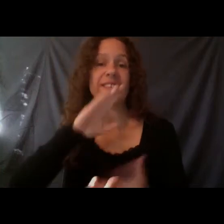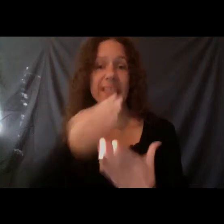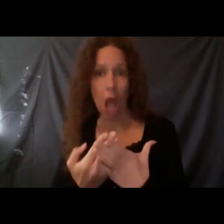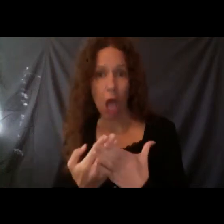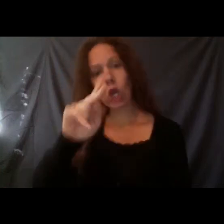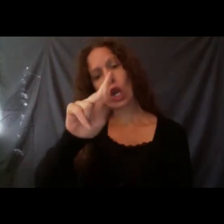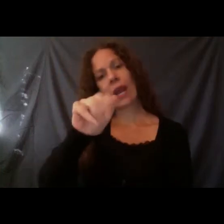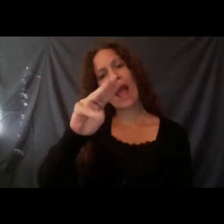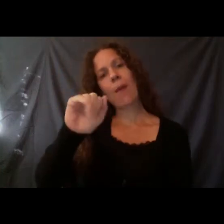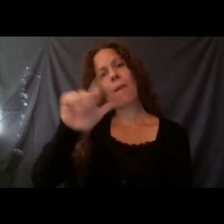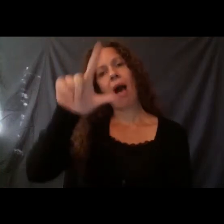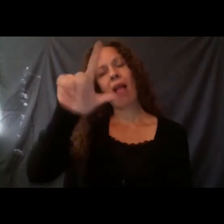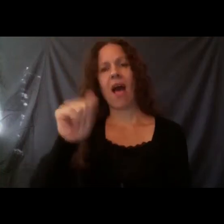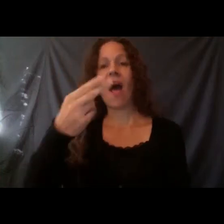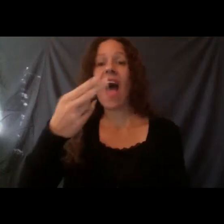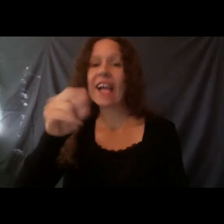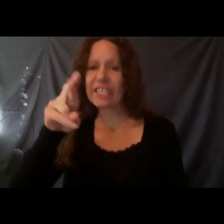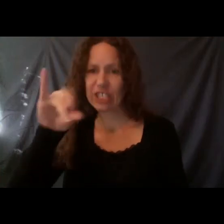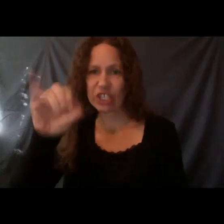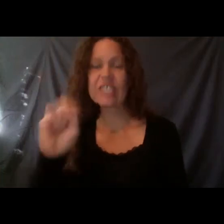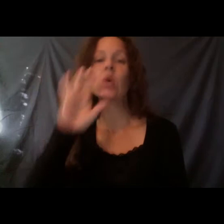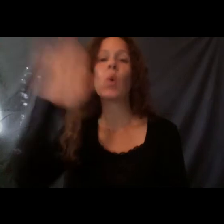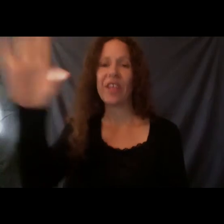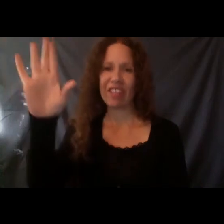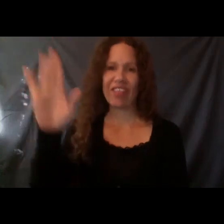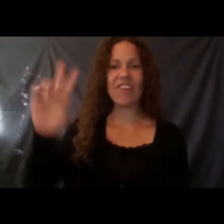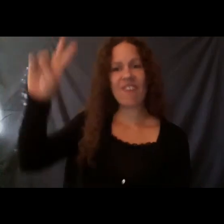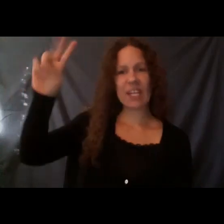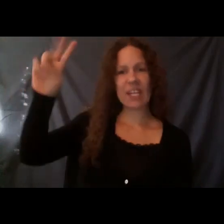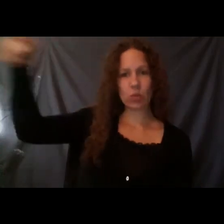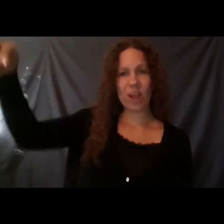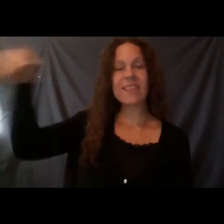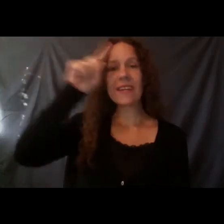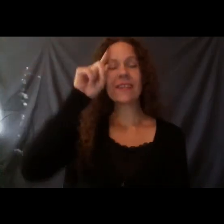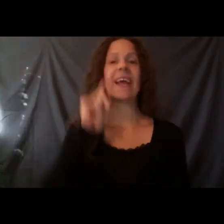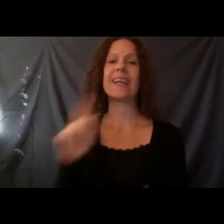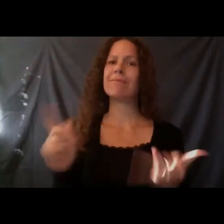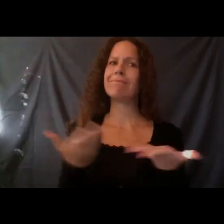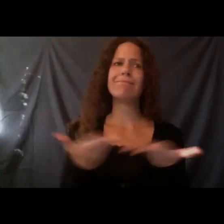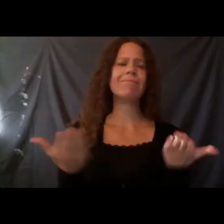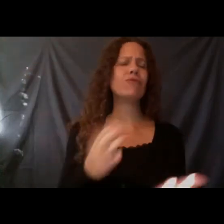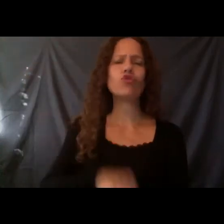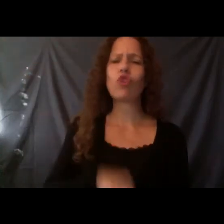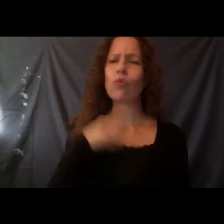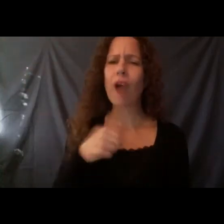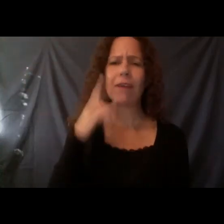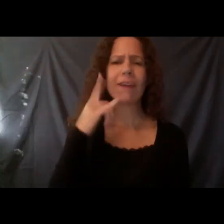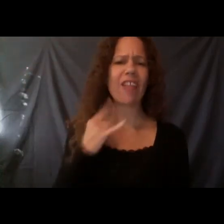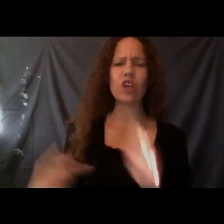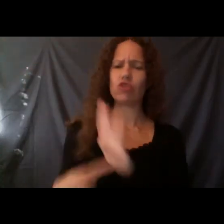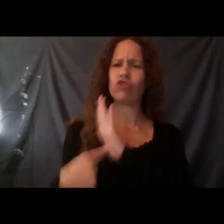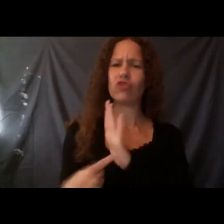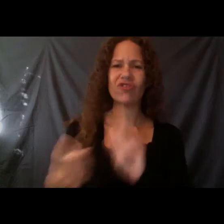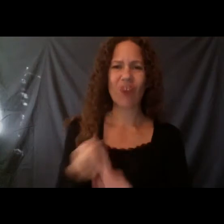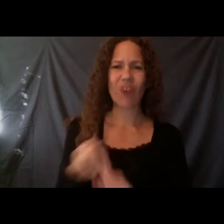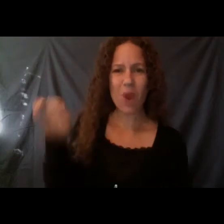ethnic caucus to endorse her when she first ran for president, and I know we are all so proud that California will be represented by her.